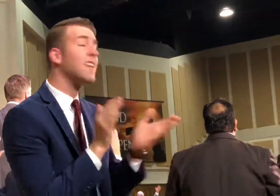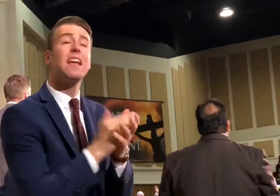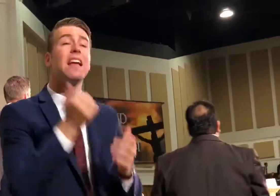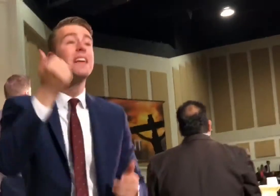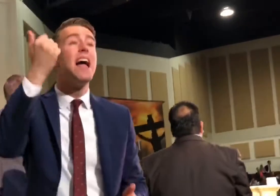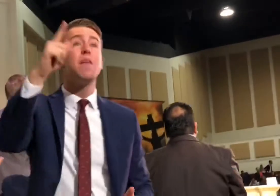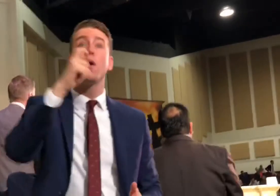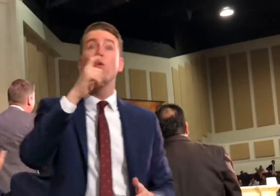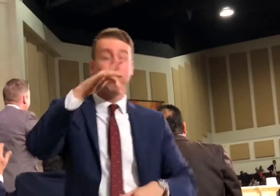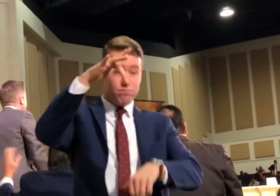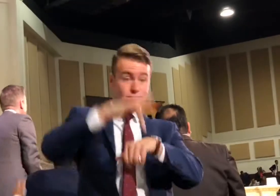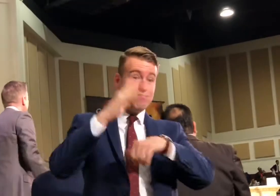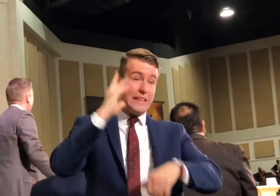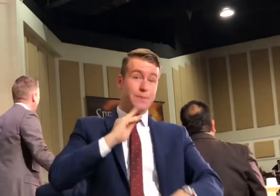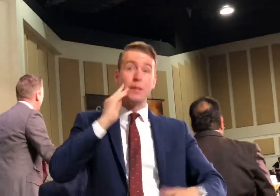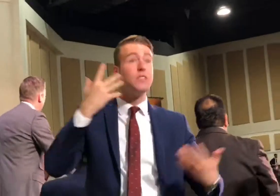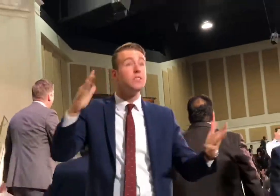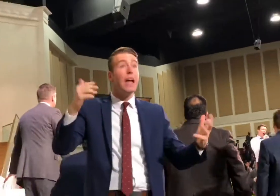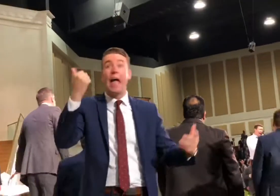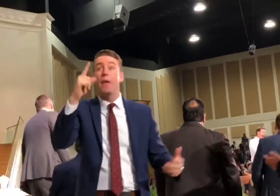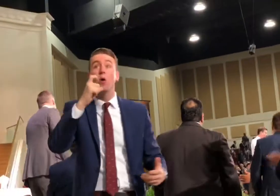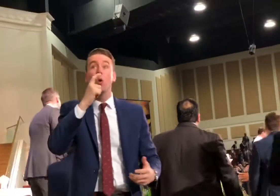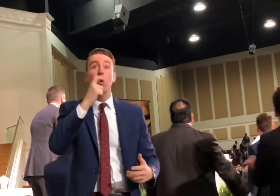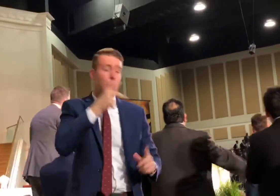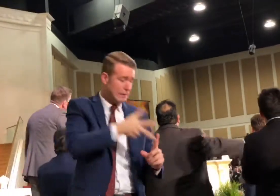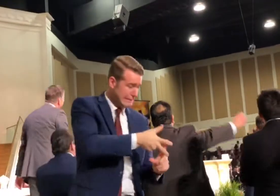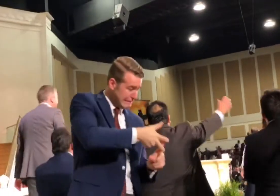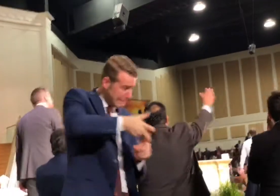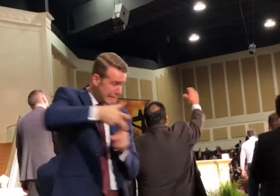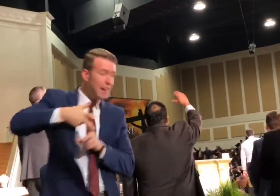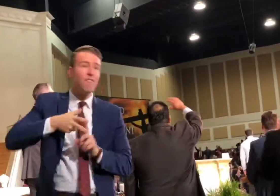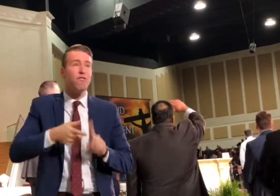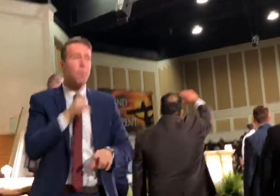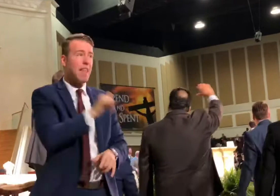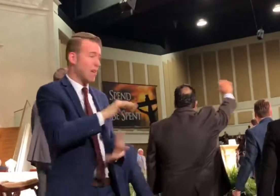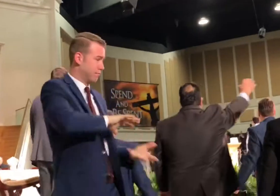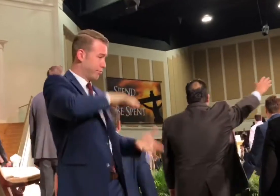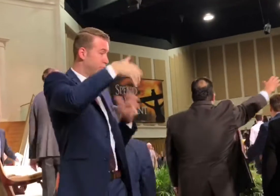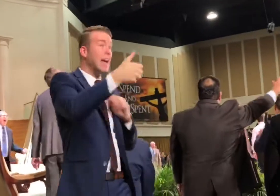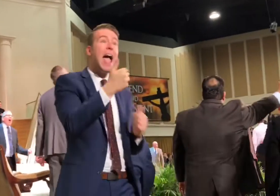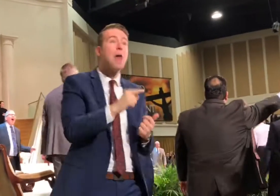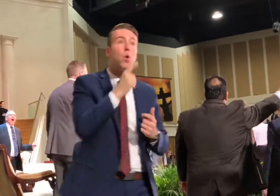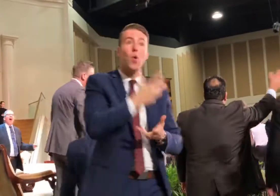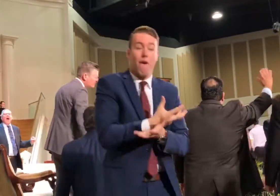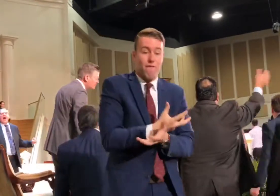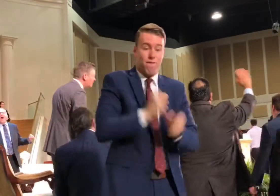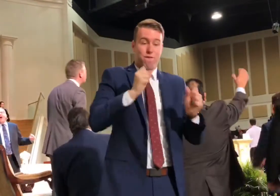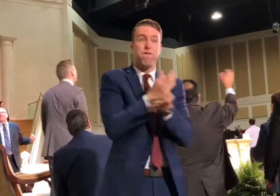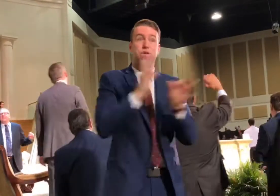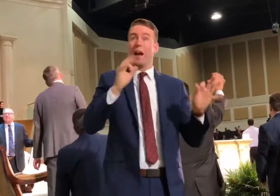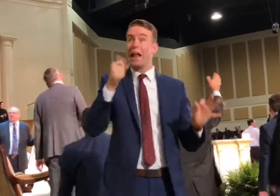Anybody been there? Anybody been brought out? Anybody been set free?